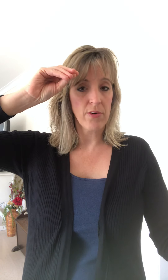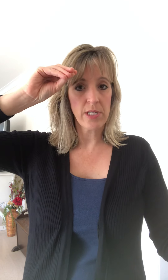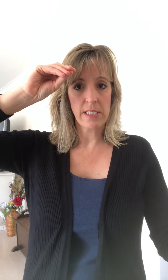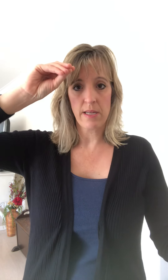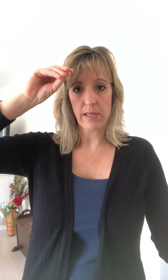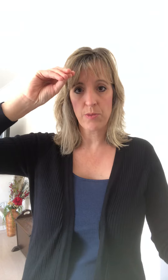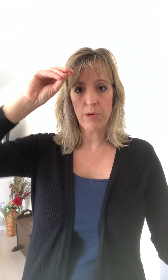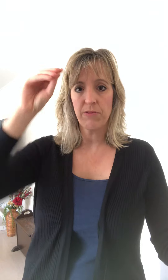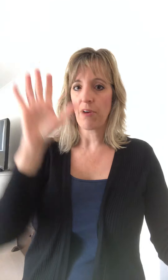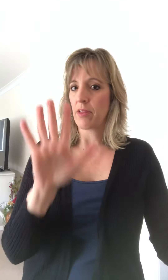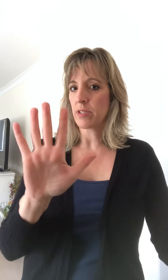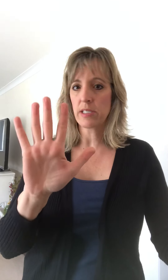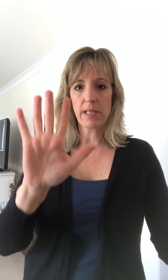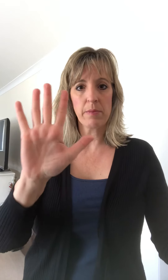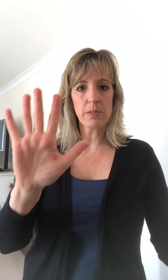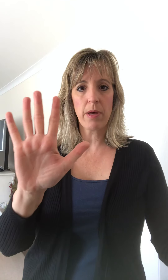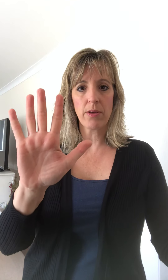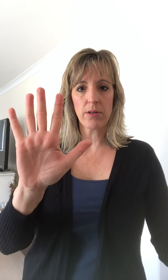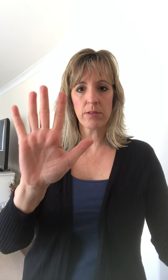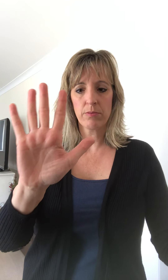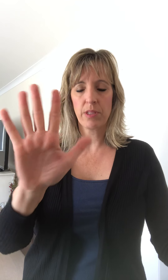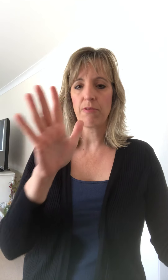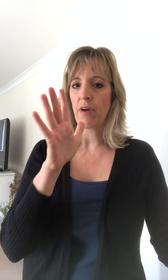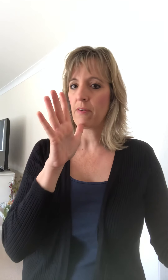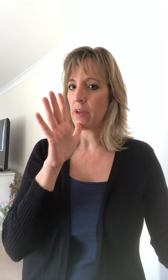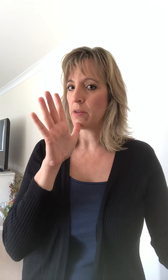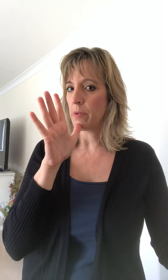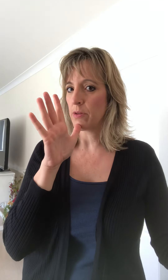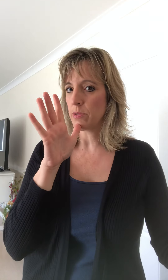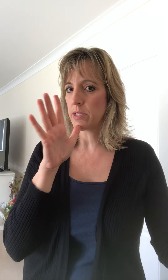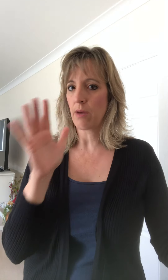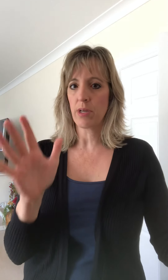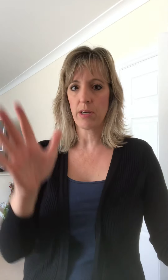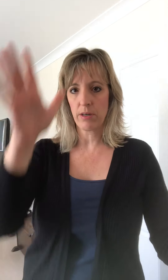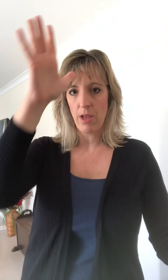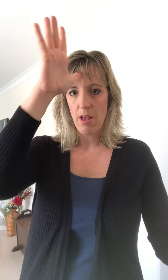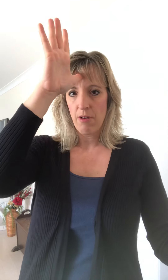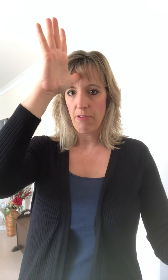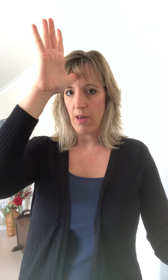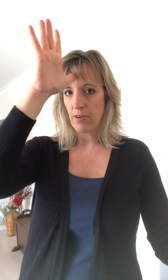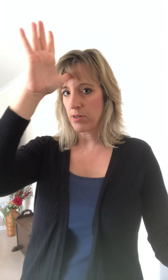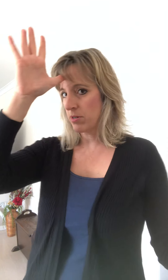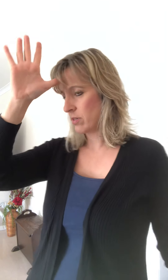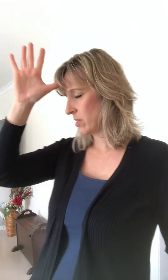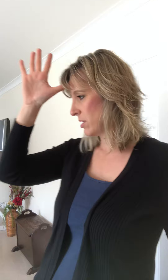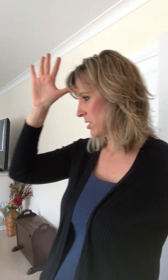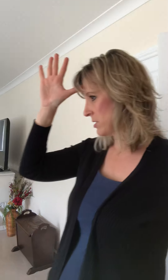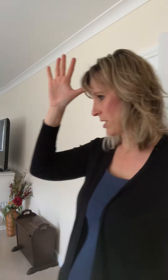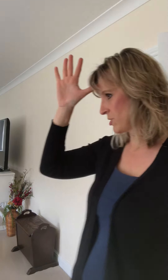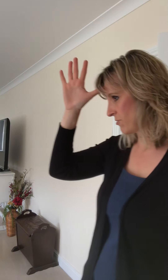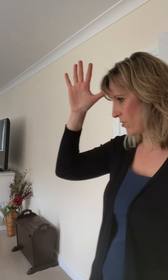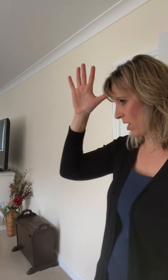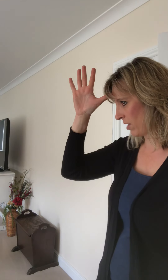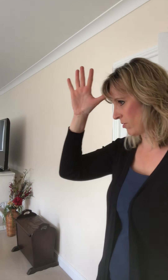is the next one. Father is the same as mother with the 5 hand. Mother was down here. Father is at your forehead,